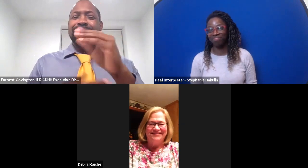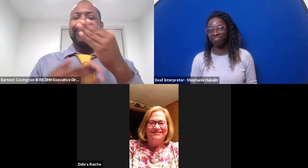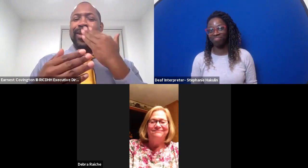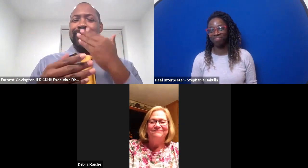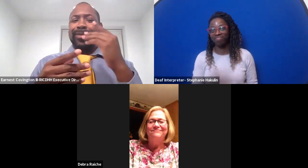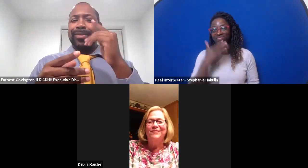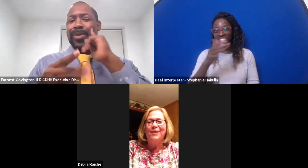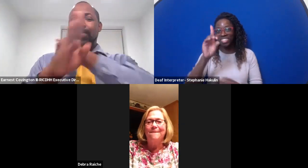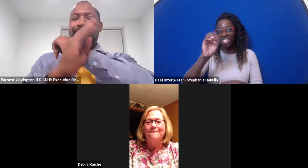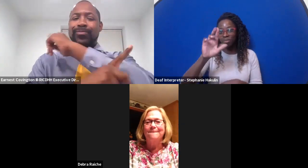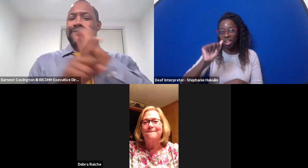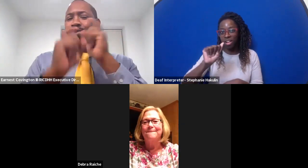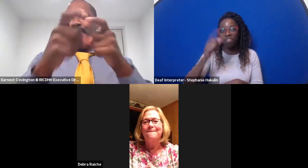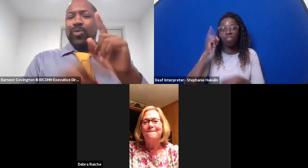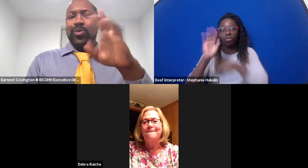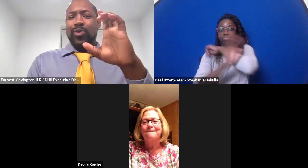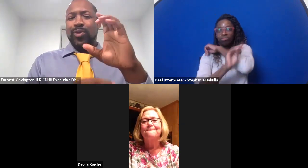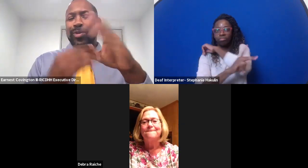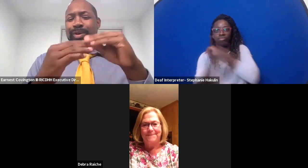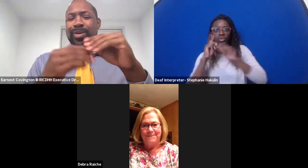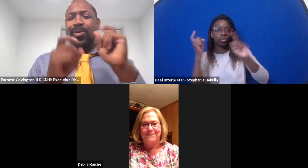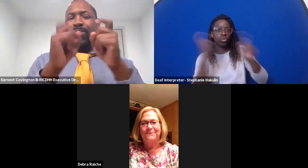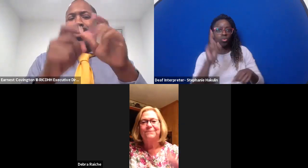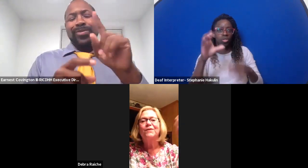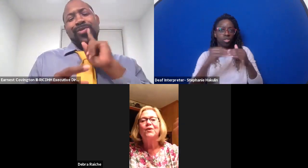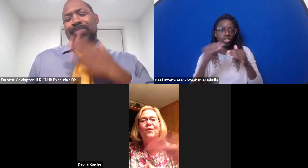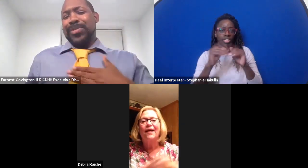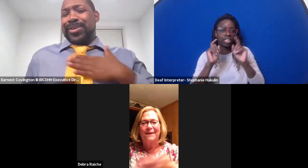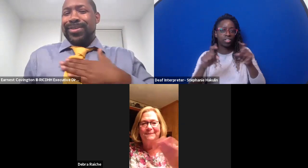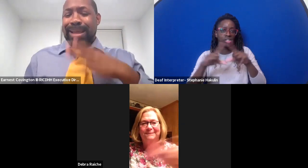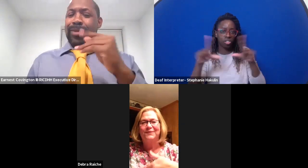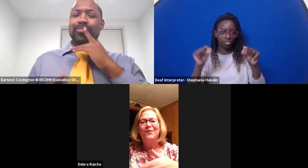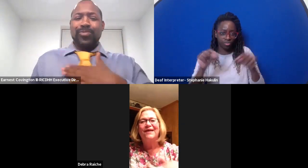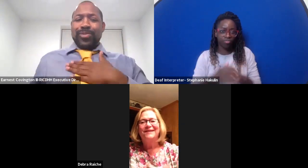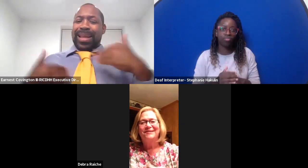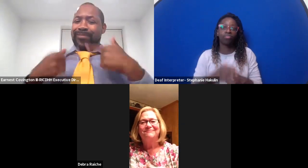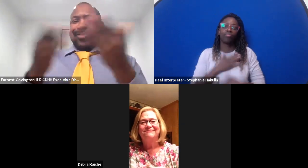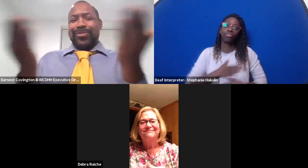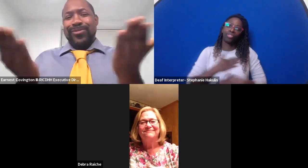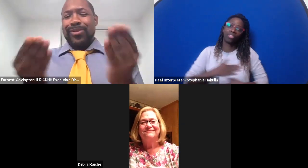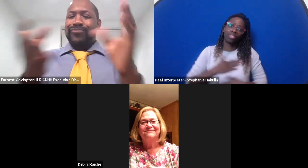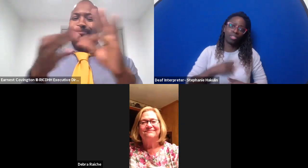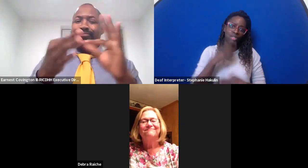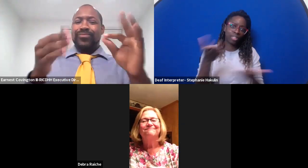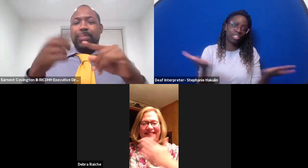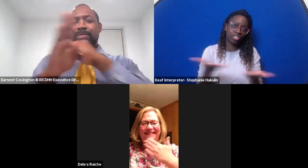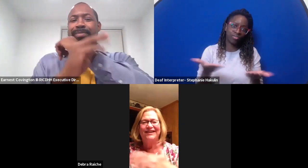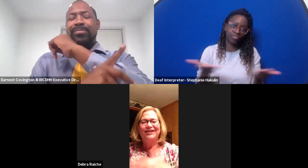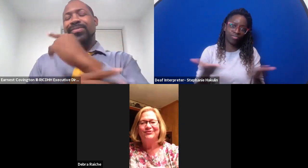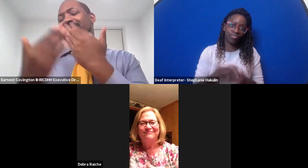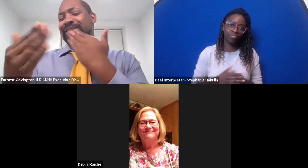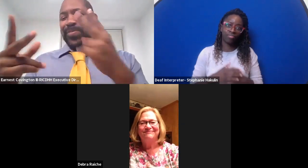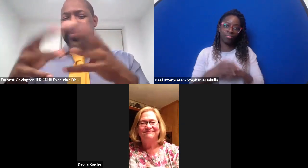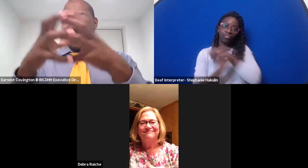Thank you so much, Deb. We really appreciate Bridgemark's generous donation of a $100 gift card for our